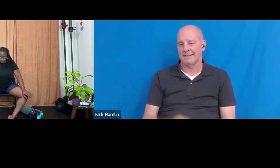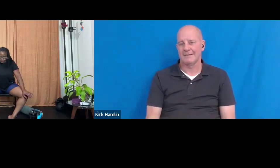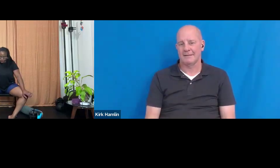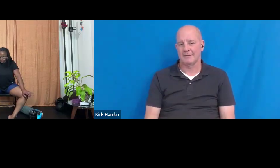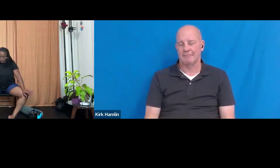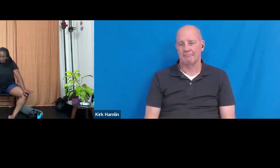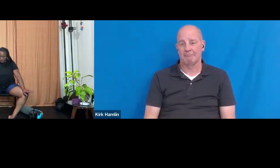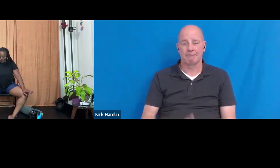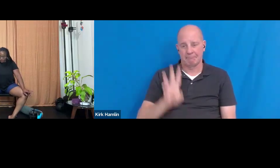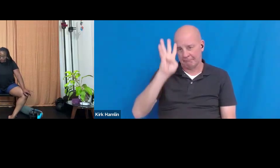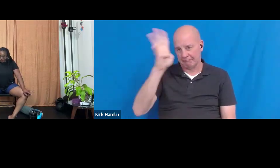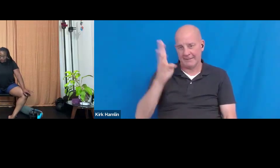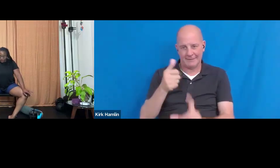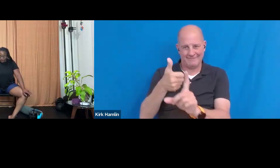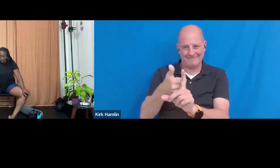freestyle.